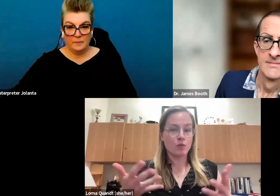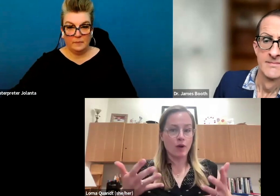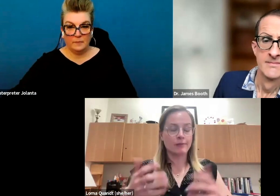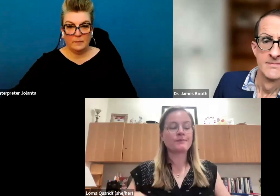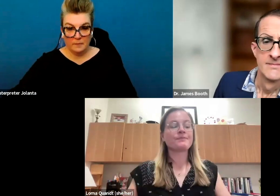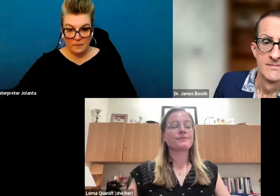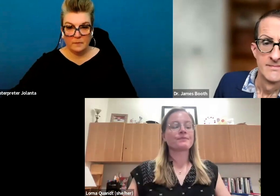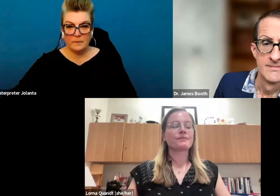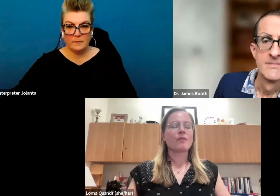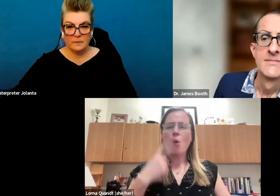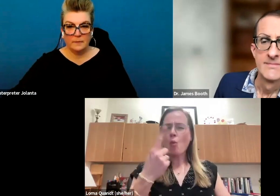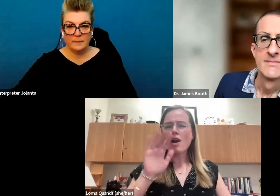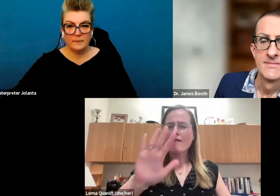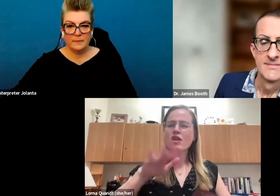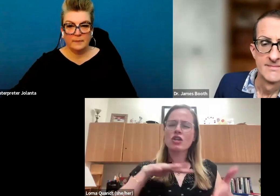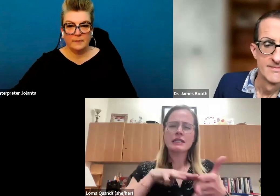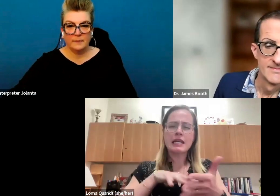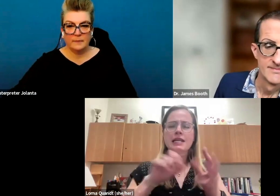And then one last question from me